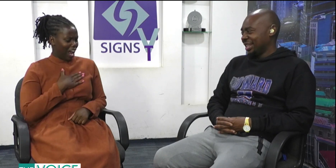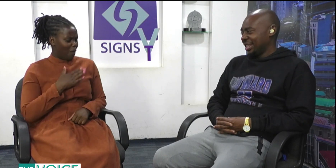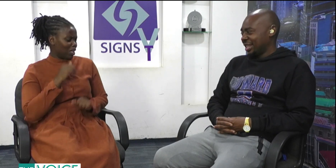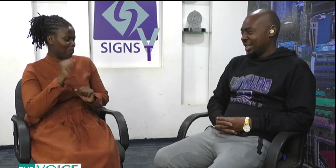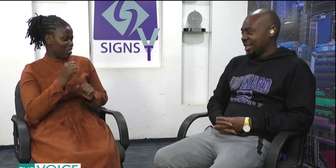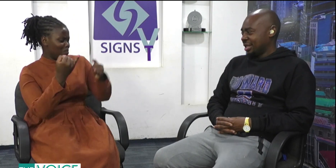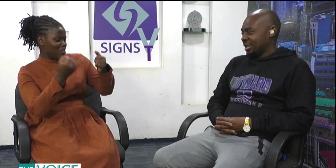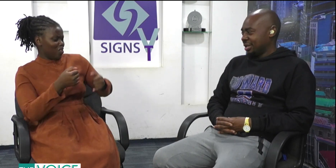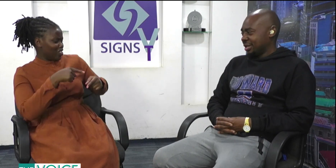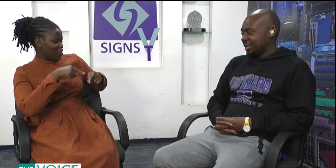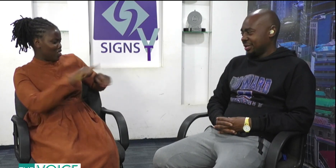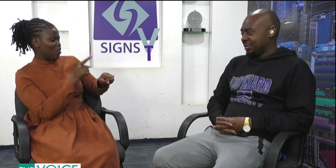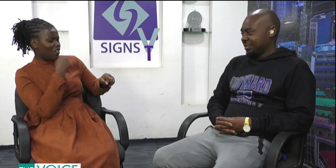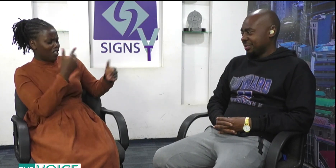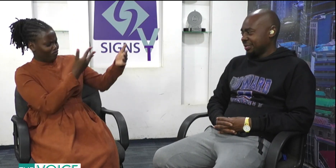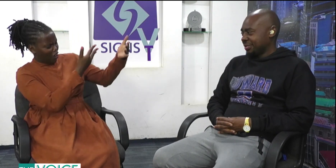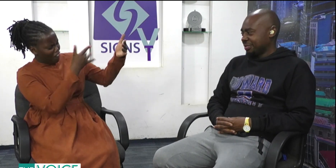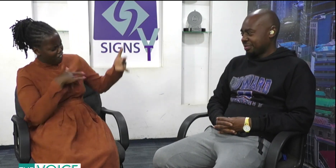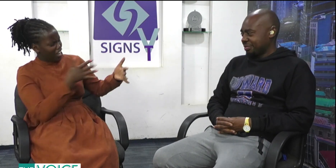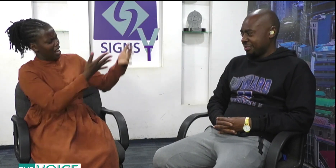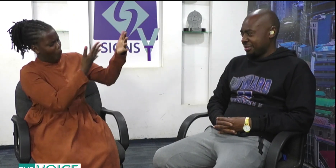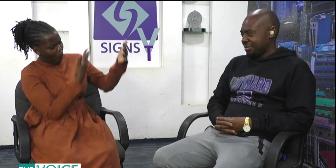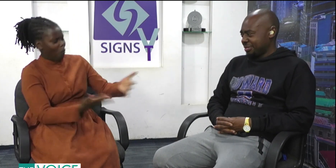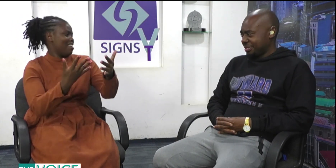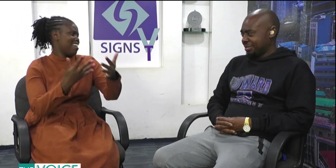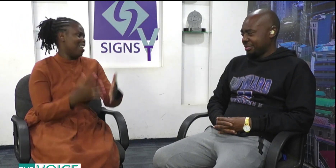we are here with our guests. Would you please introduce yourself?